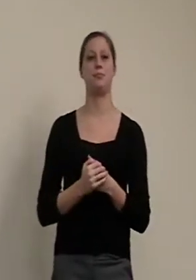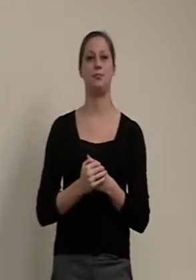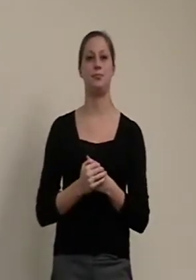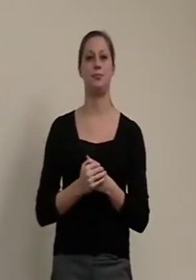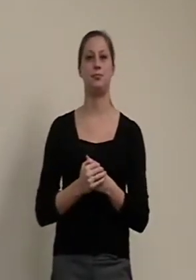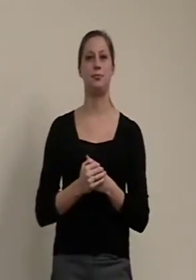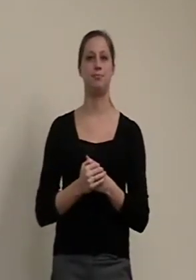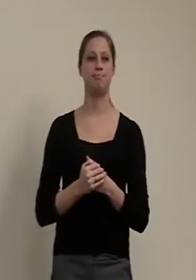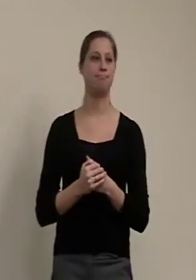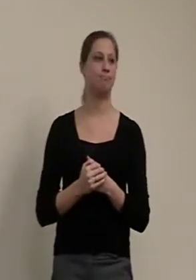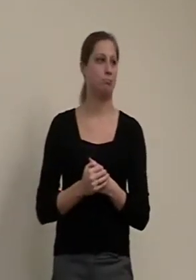No? Any questions?